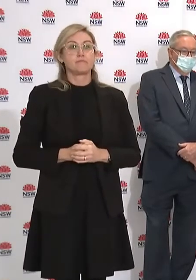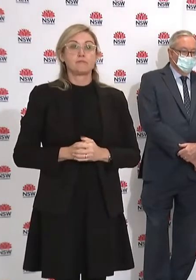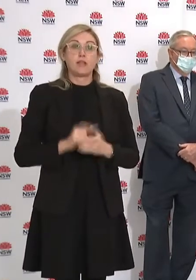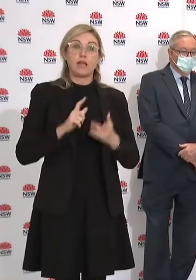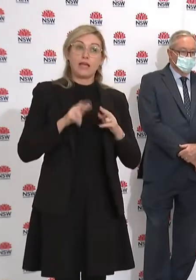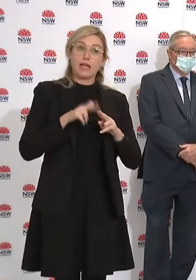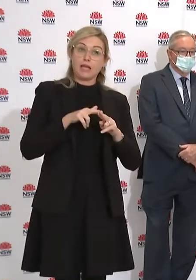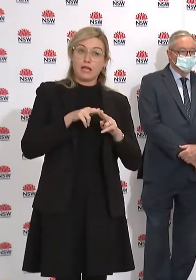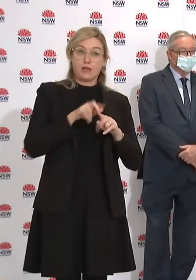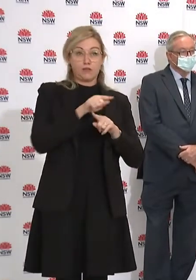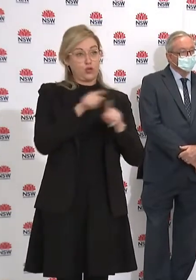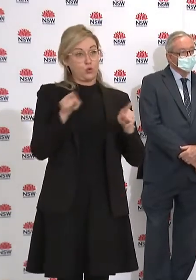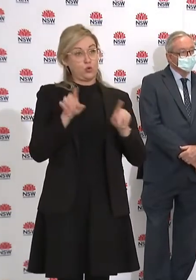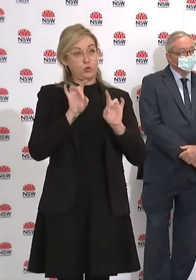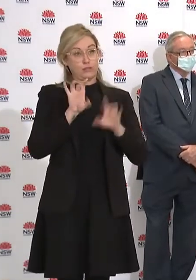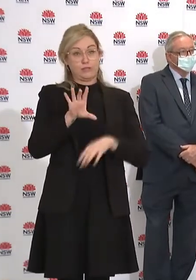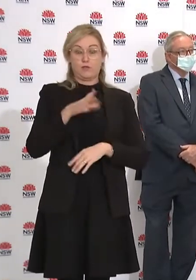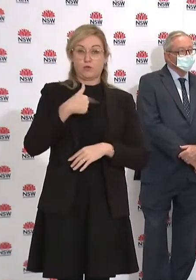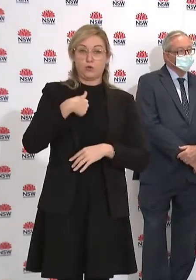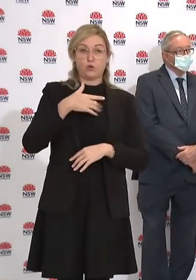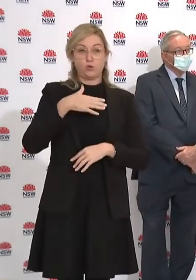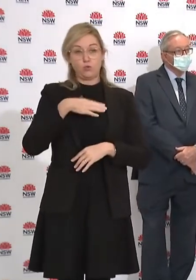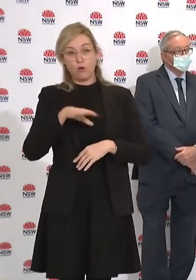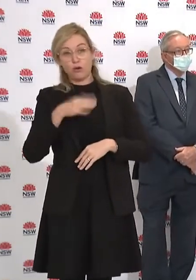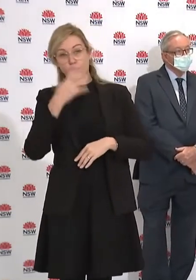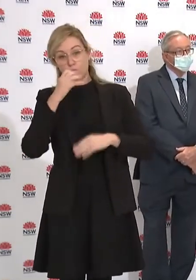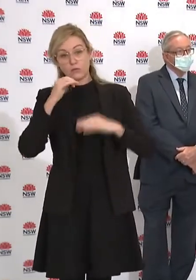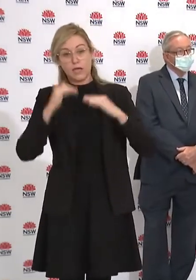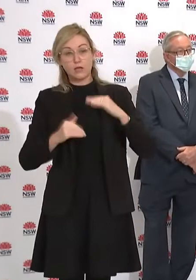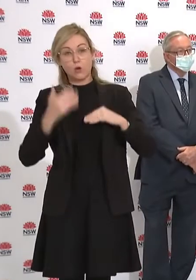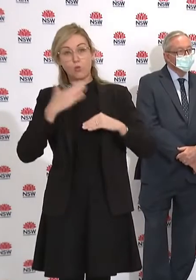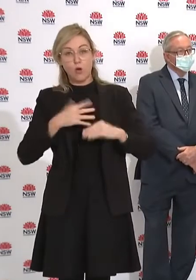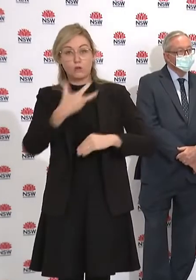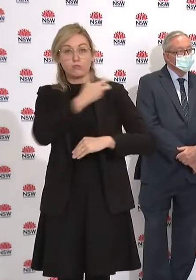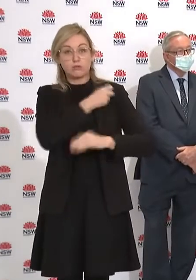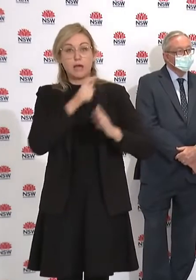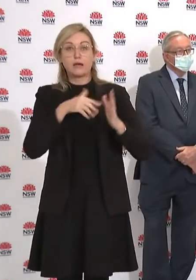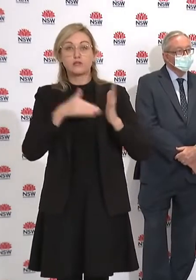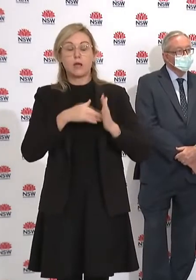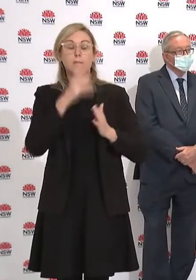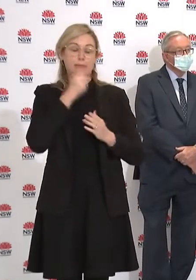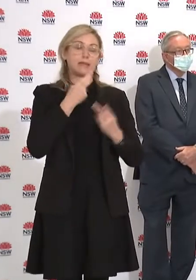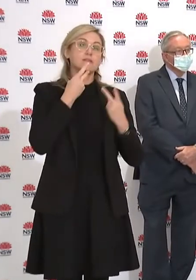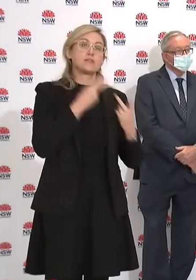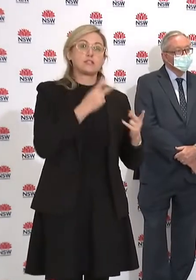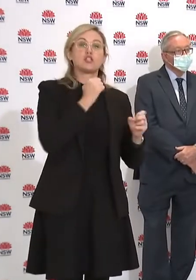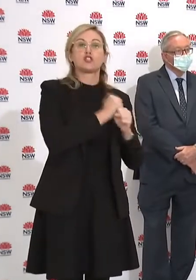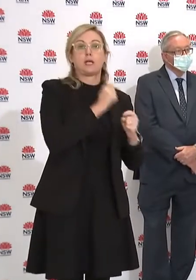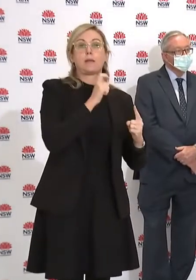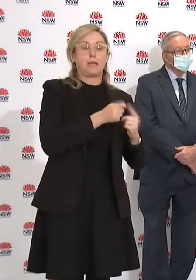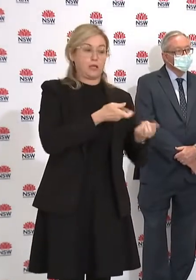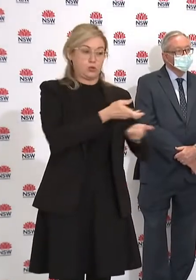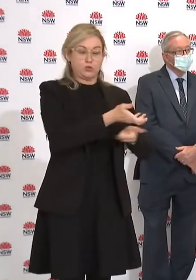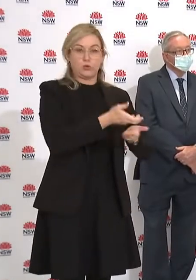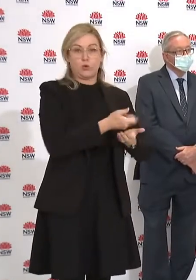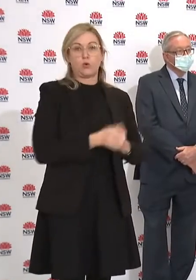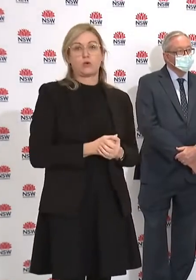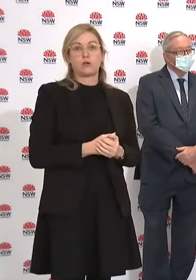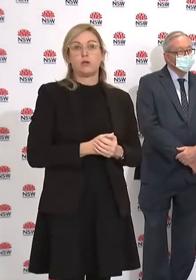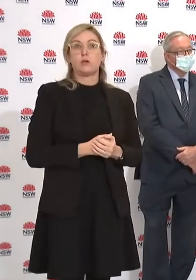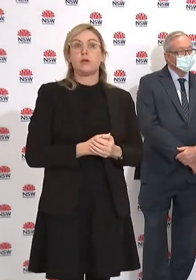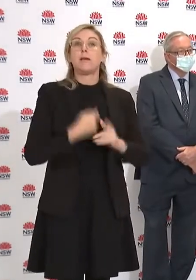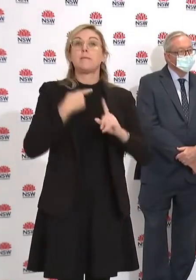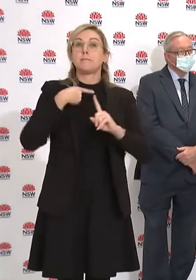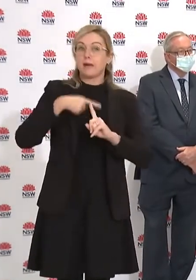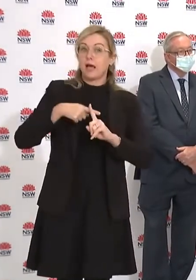wants the vaccine of AstraZeneca under 40, of course you can go to your GP, but we will also reconsider if there's opportunities for us,